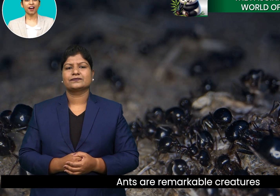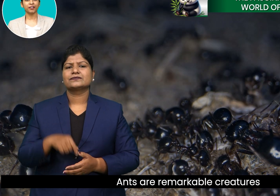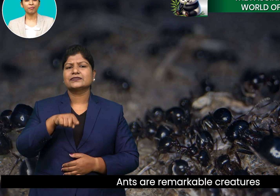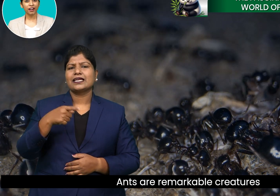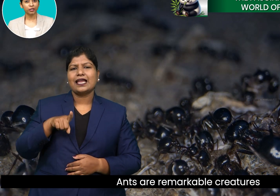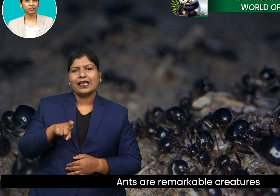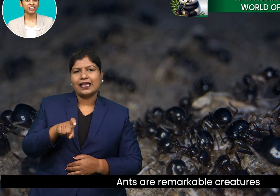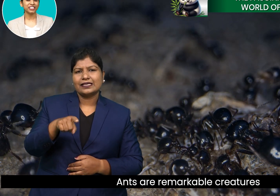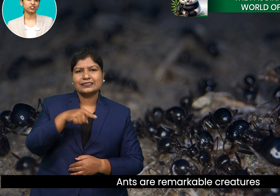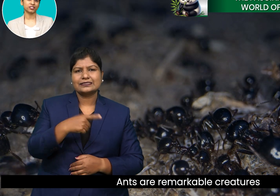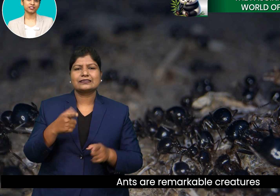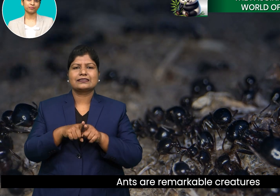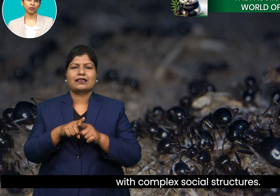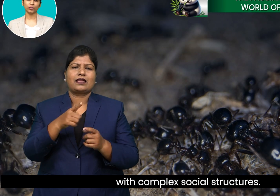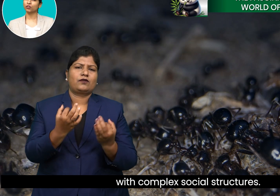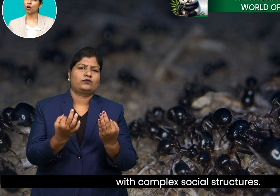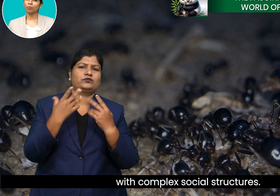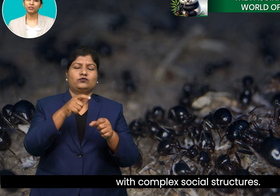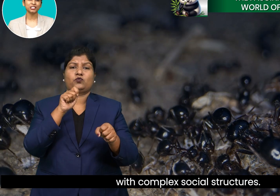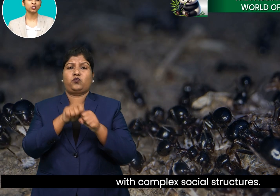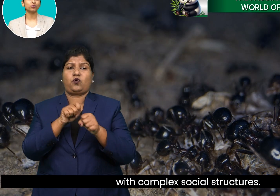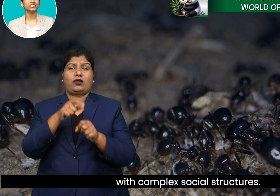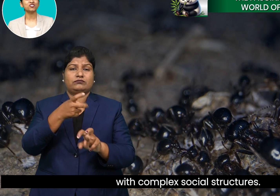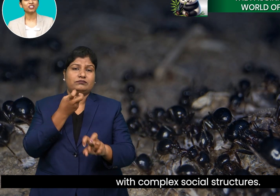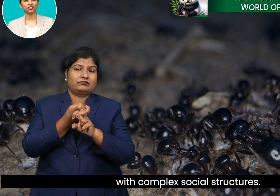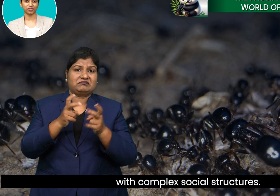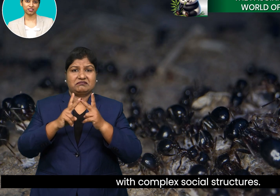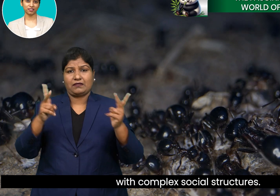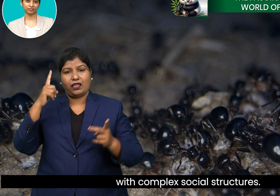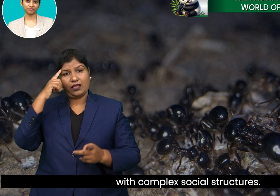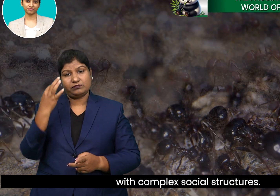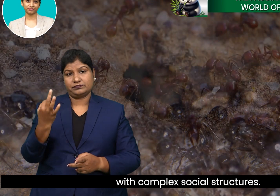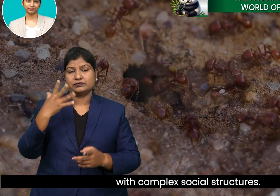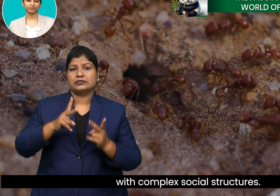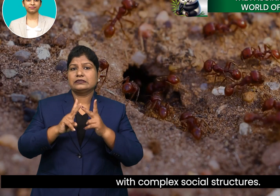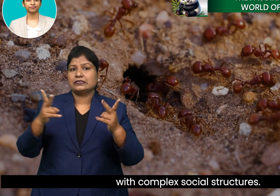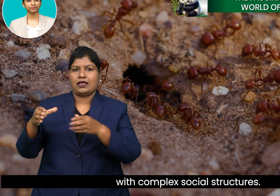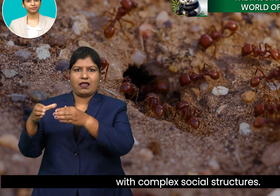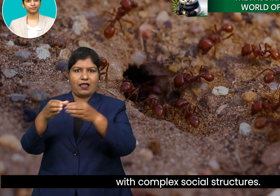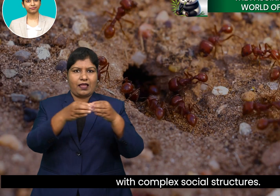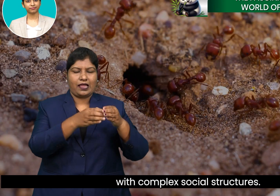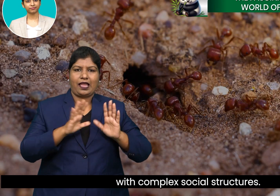Ants are remarkable creatures with complex social structures.